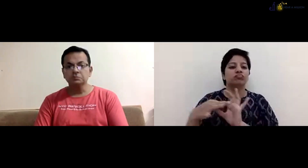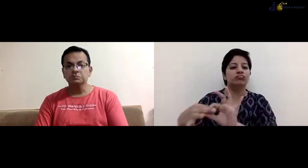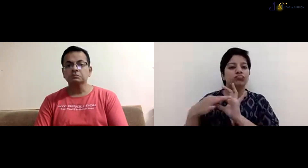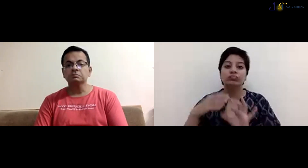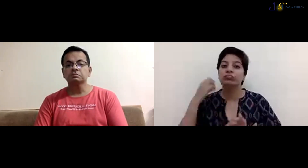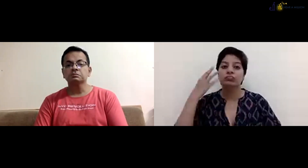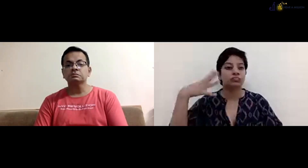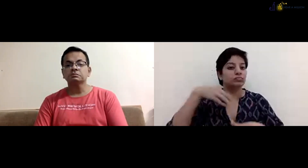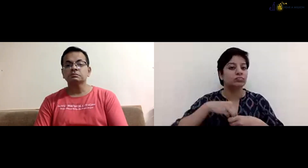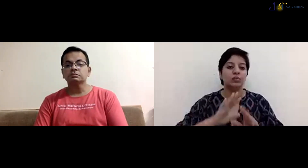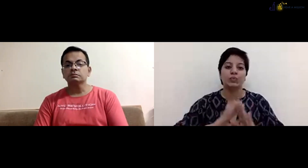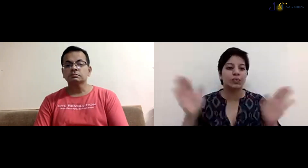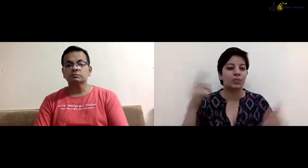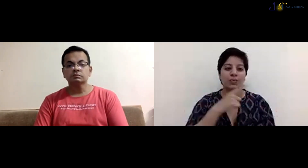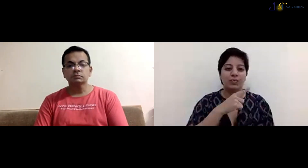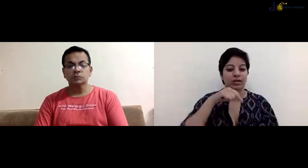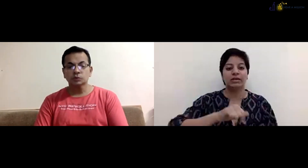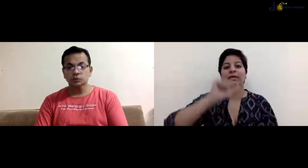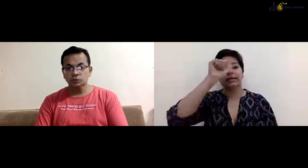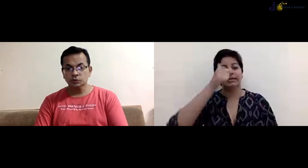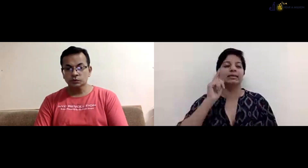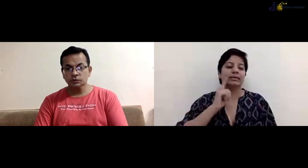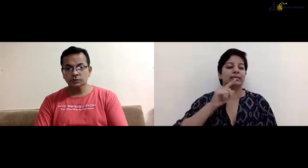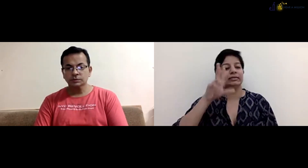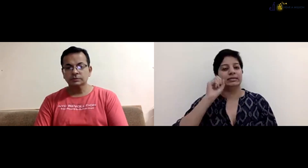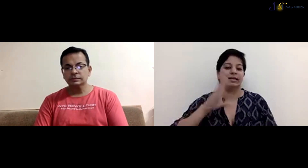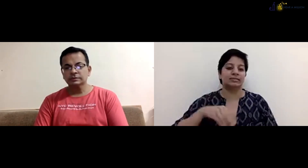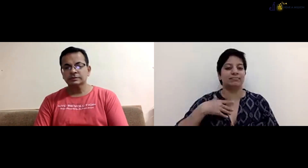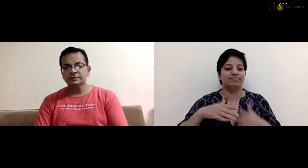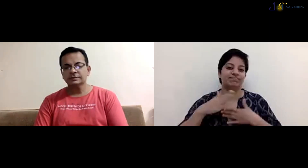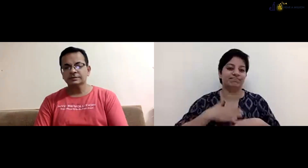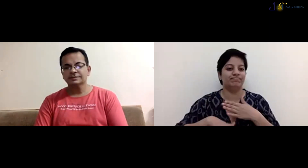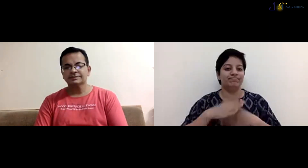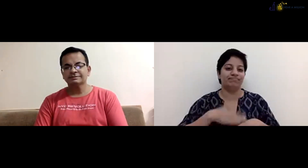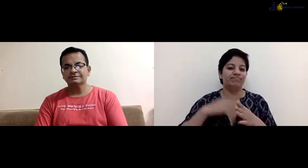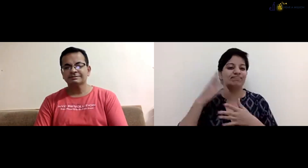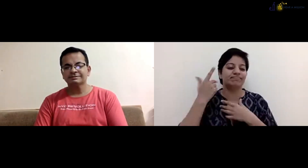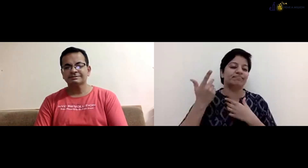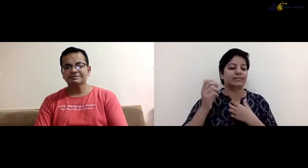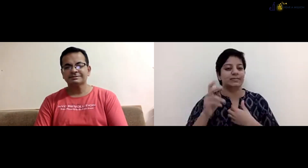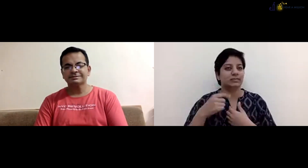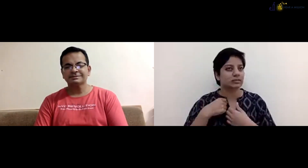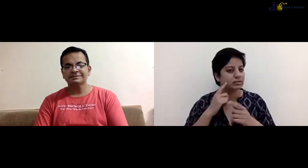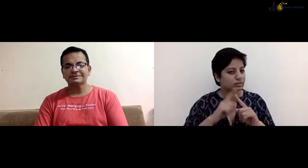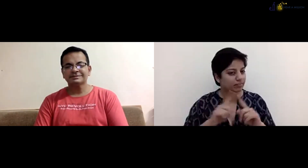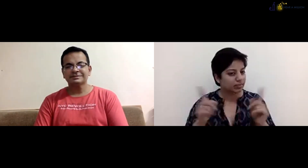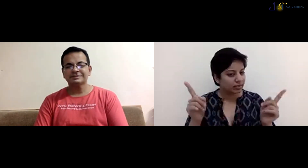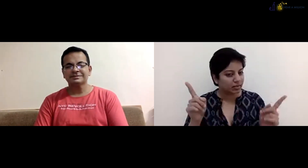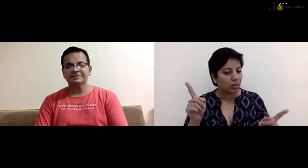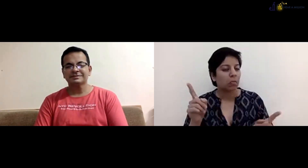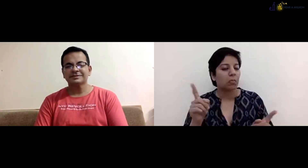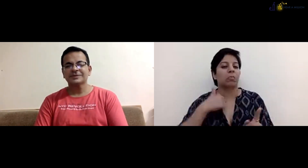would easily confront all other people and would say that, yeah, they are done with it. But here in India, people would be patient.